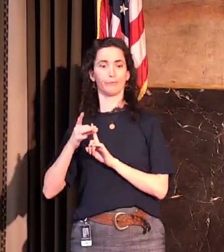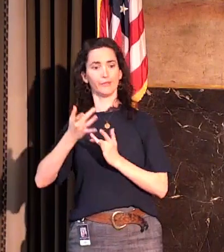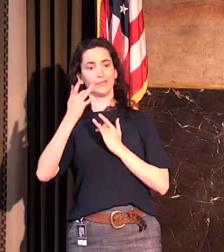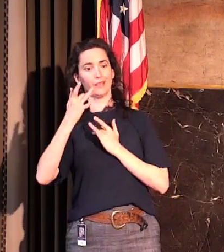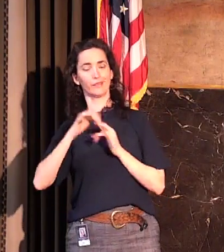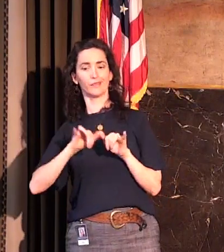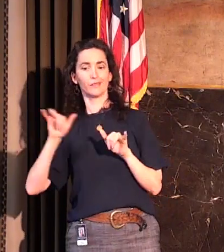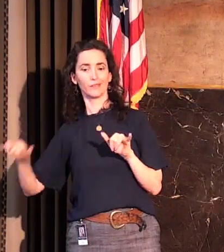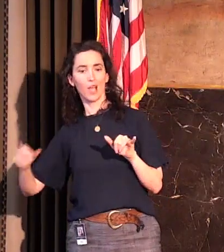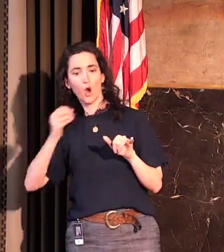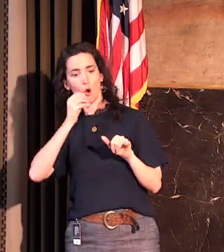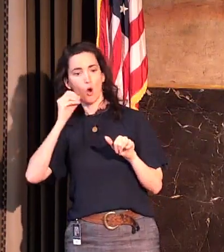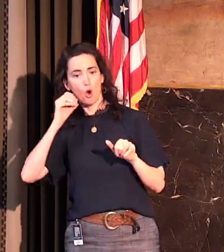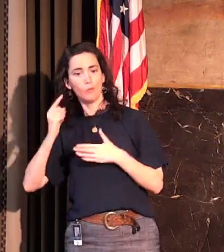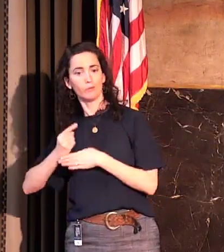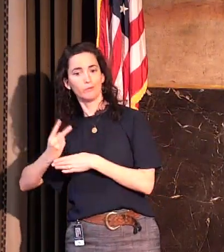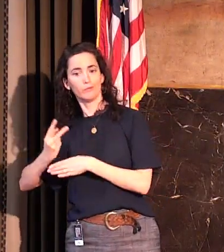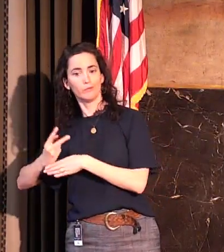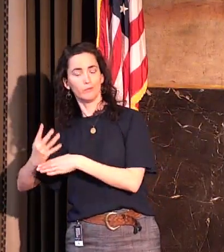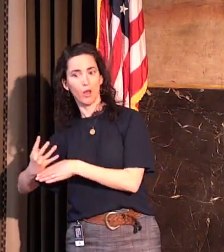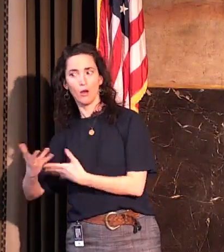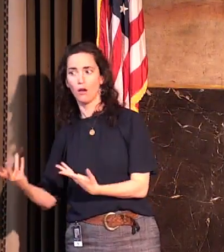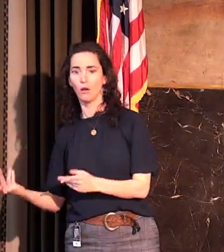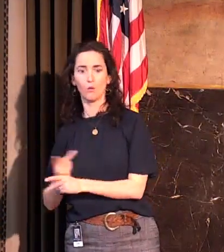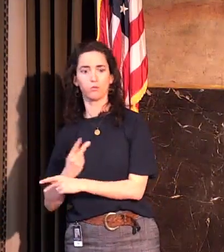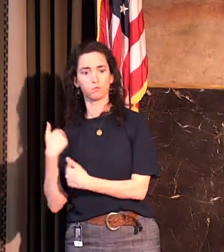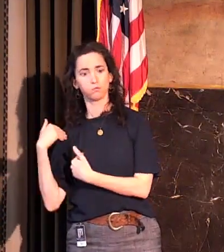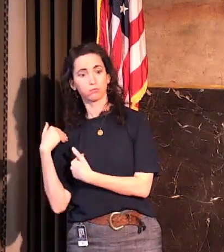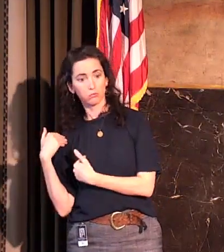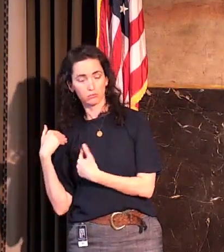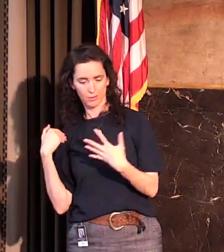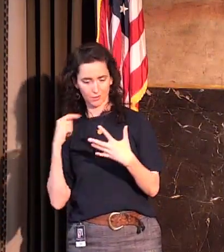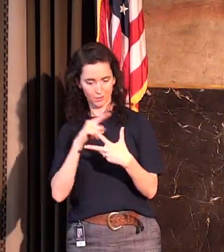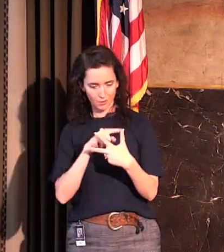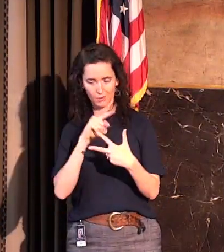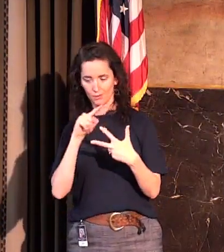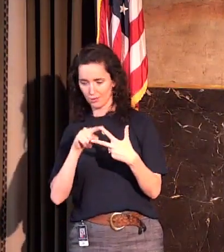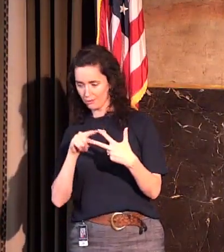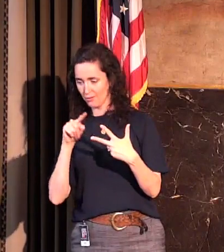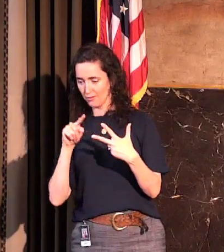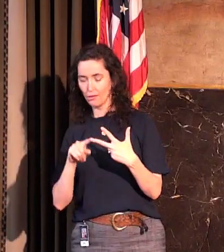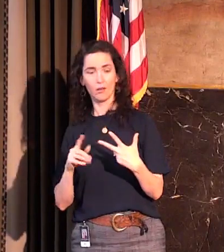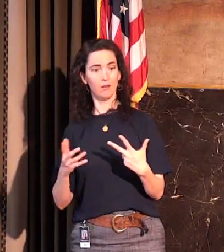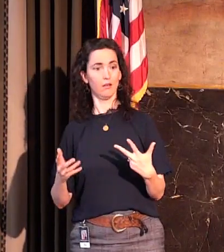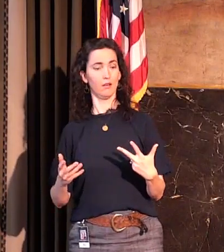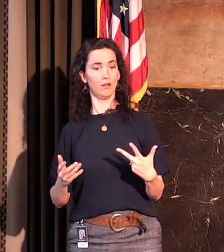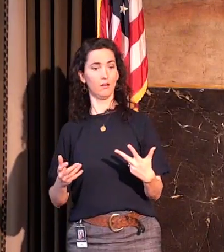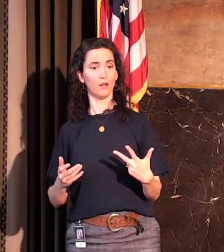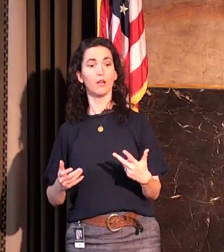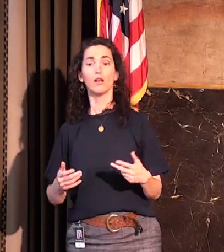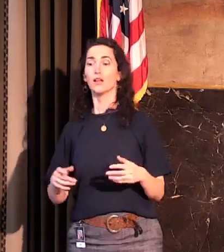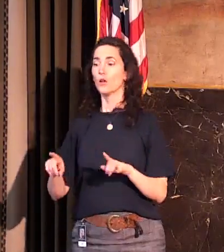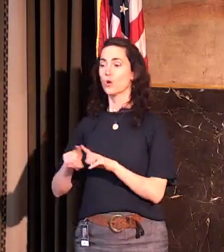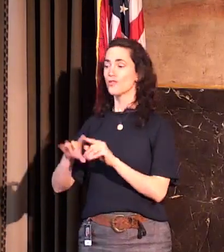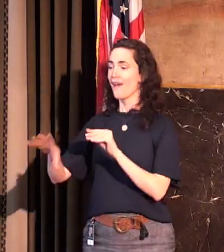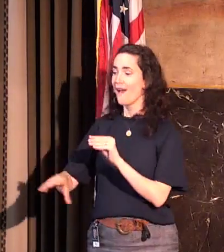for some period of time, that's an added burden too. And when you really have a hard time to get auxiliary